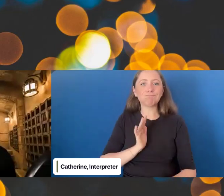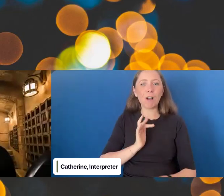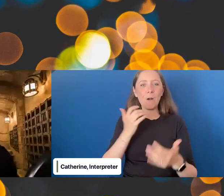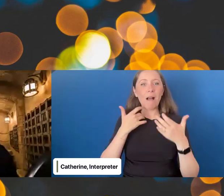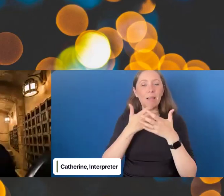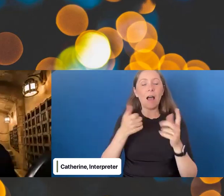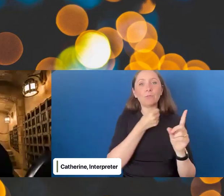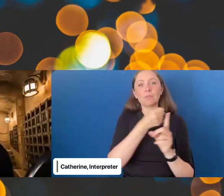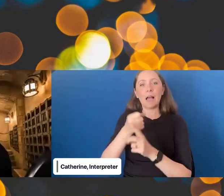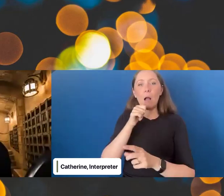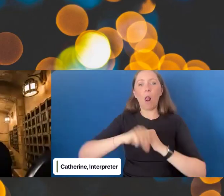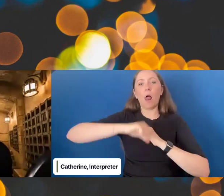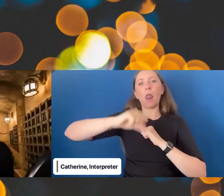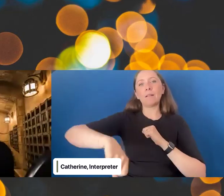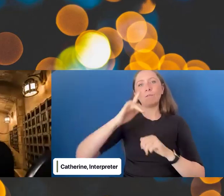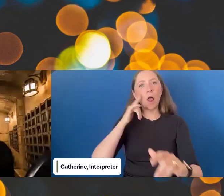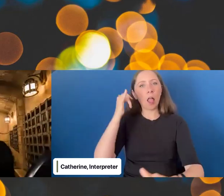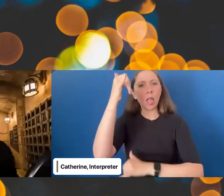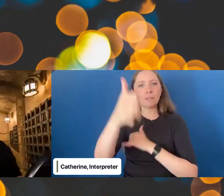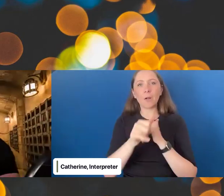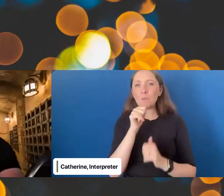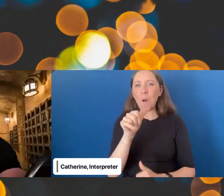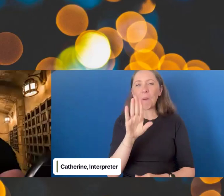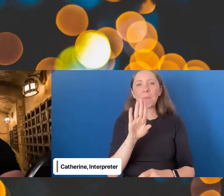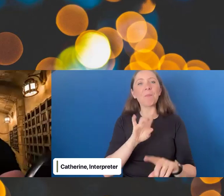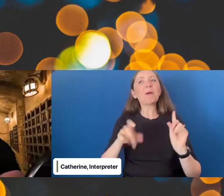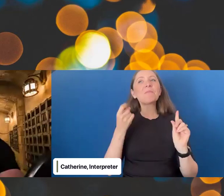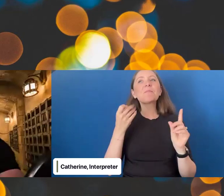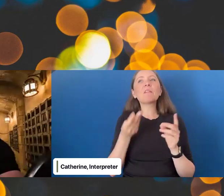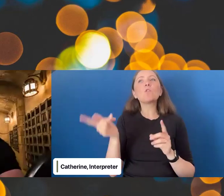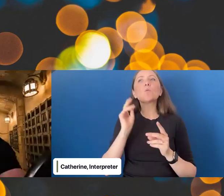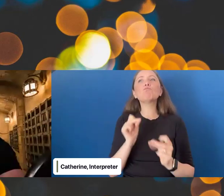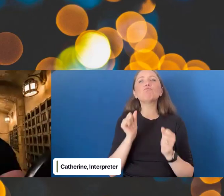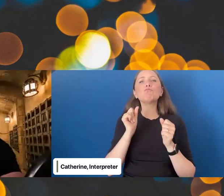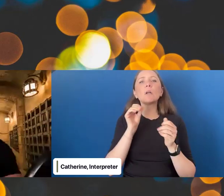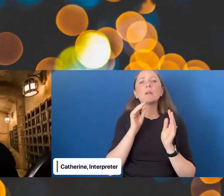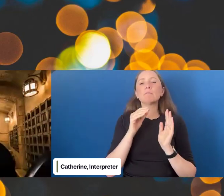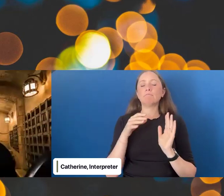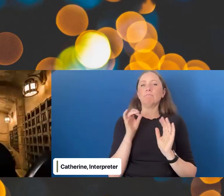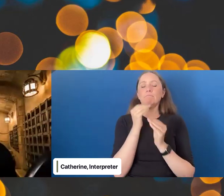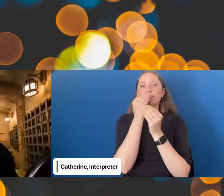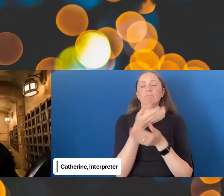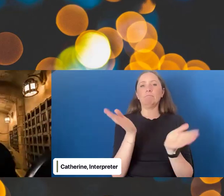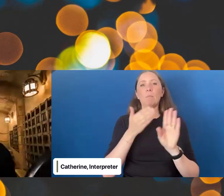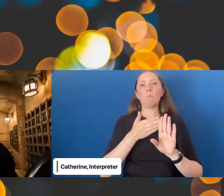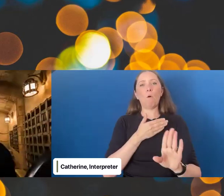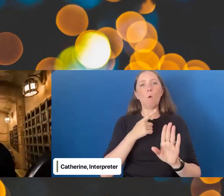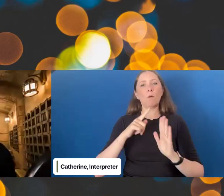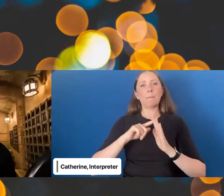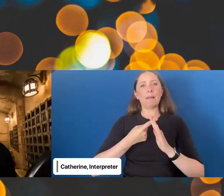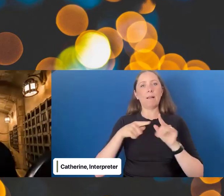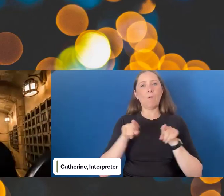get to today, so I won't blather on for a long time, but a few quick notes as we begin. Wow, the chat is just,